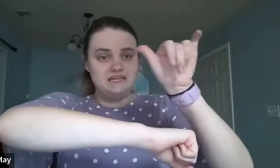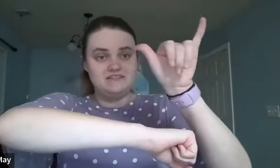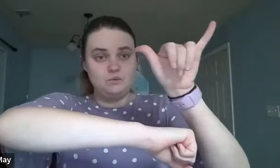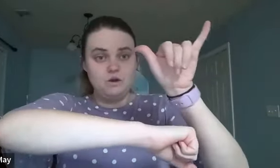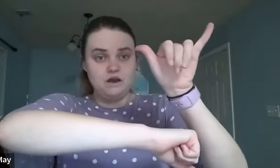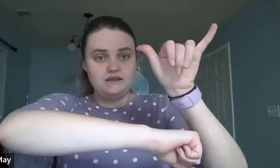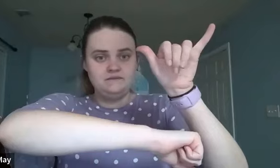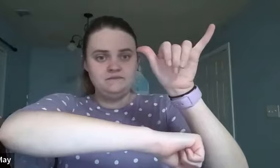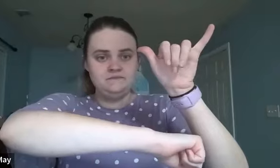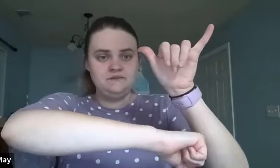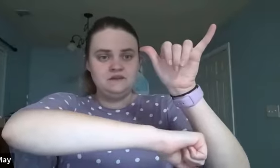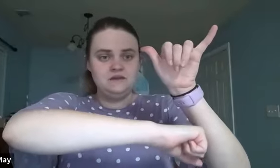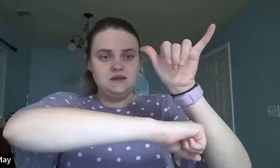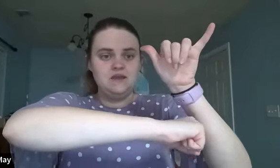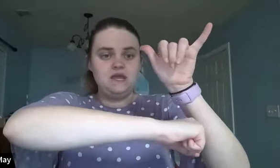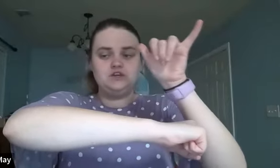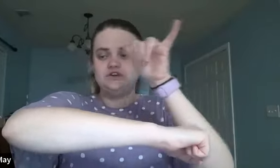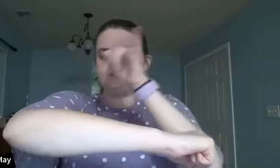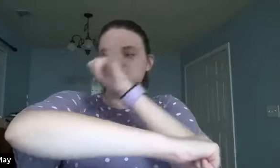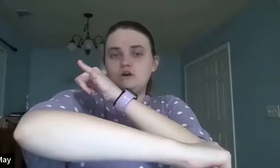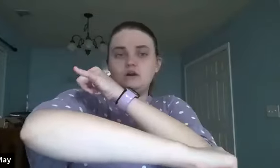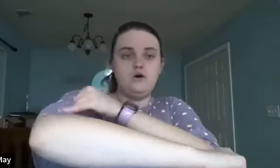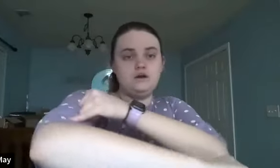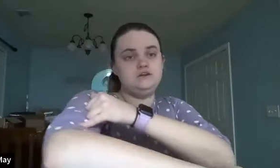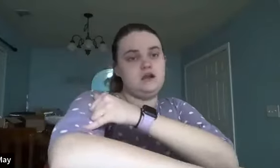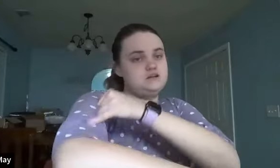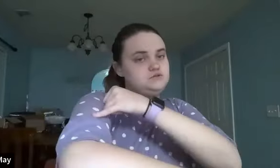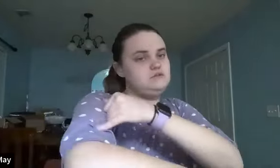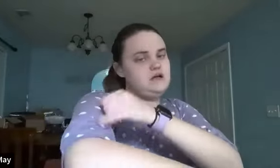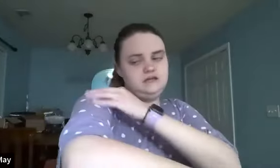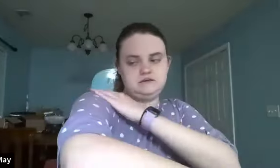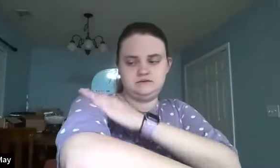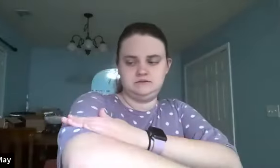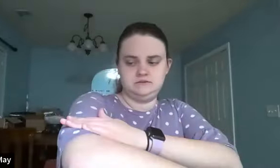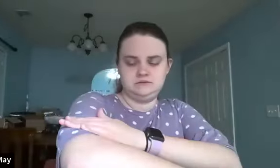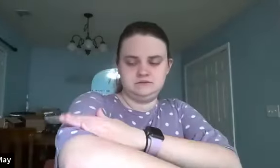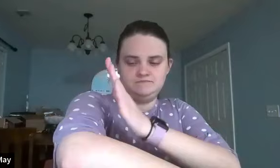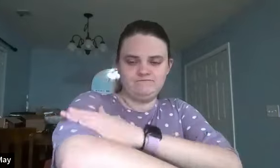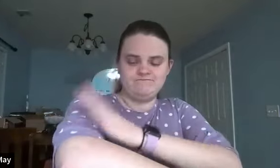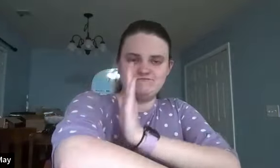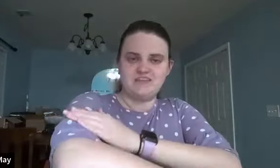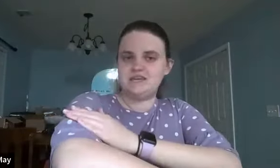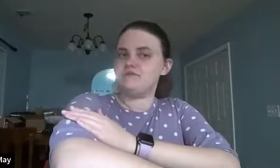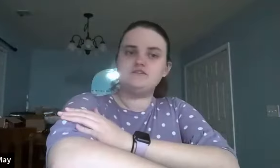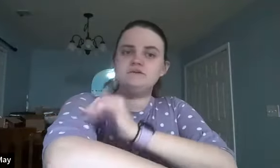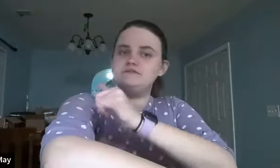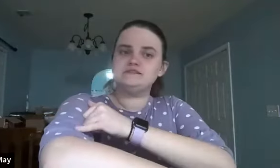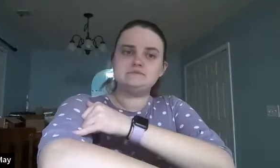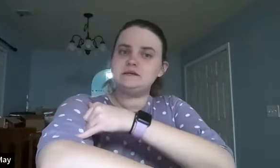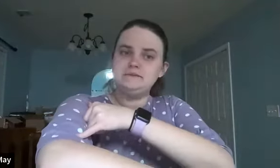in the Y. And you're going to start on your actual, like, can't think of the word for this. I'm sorry. I'm